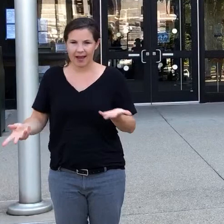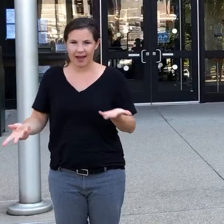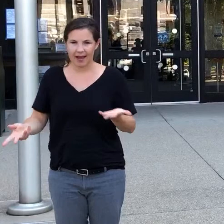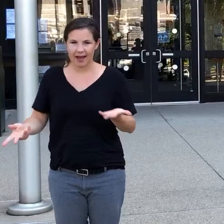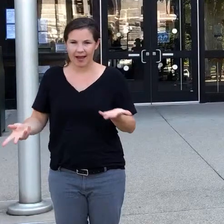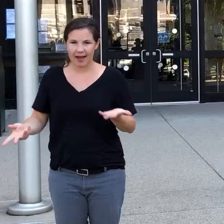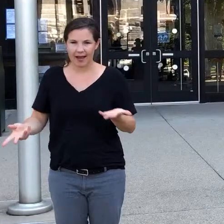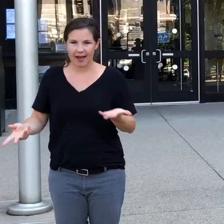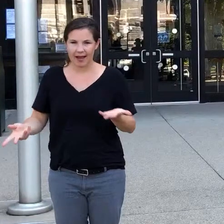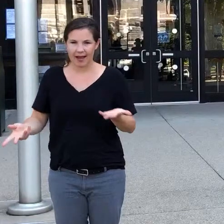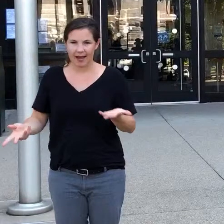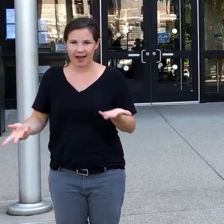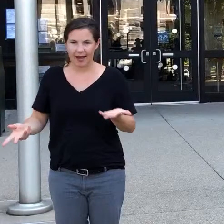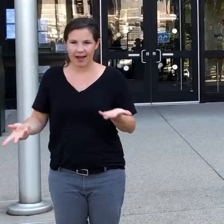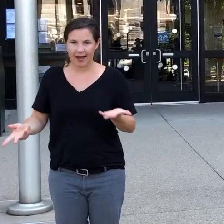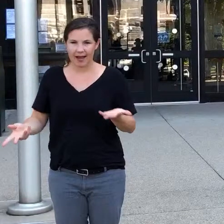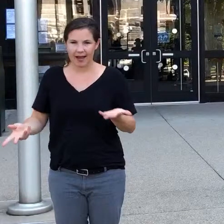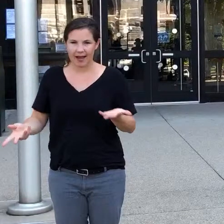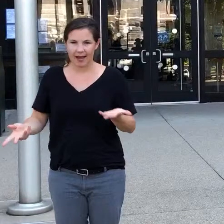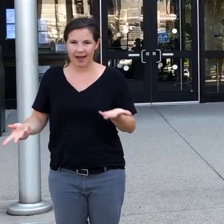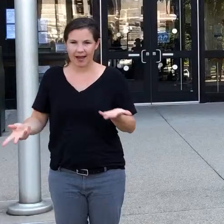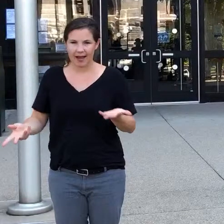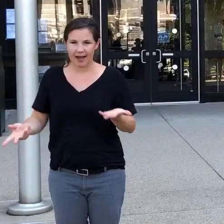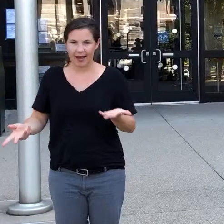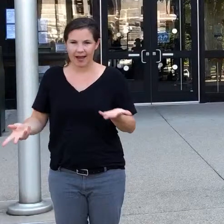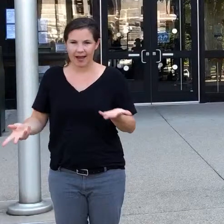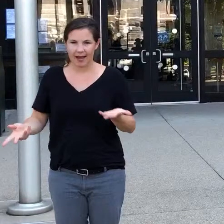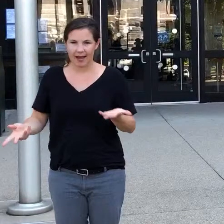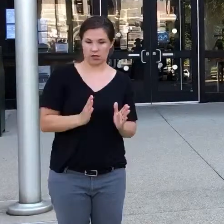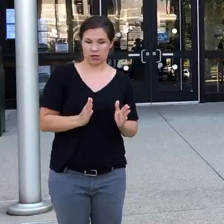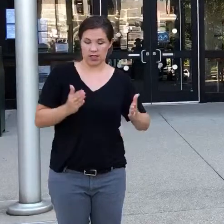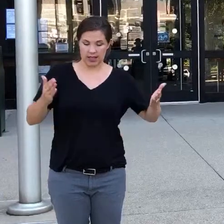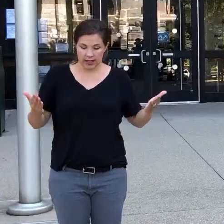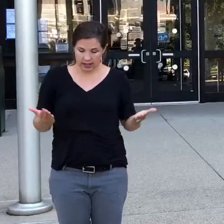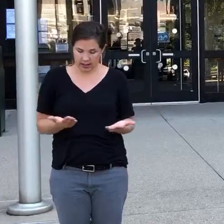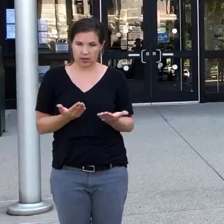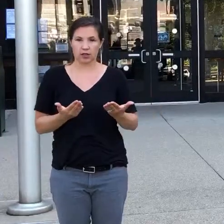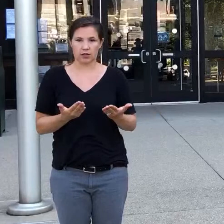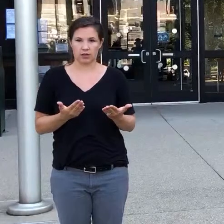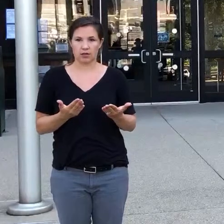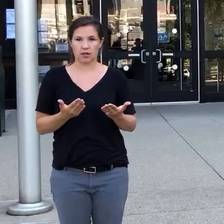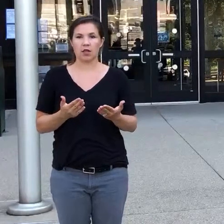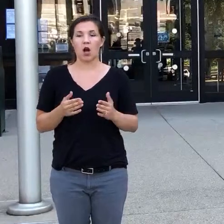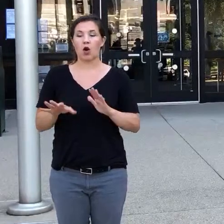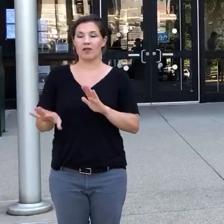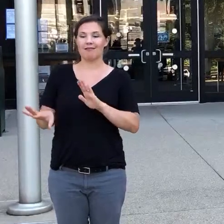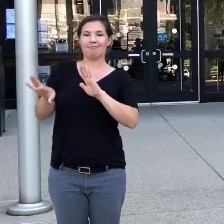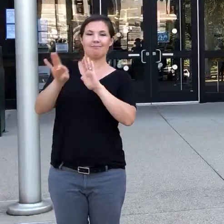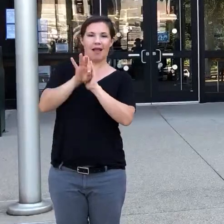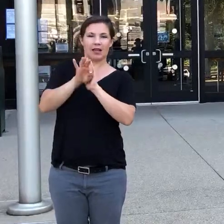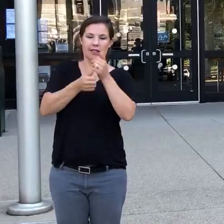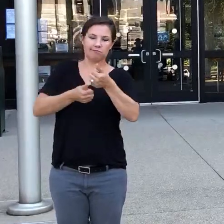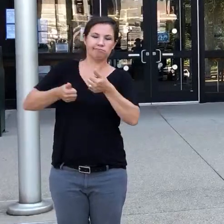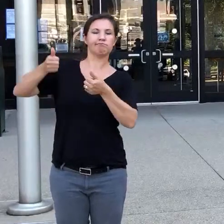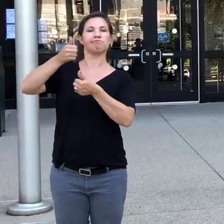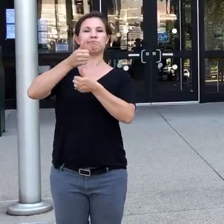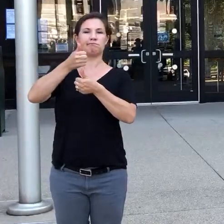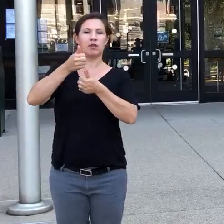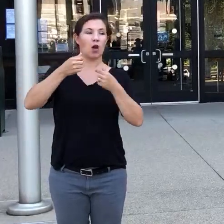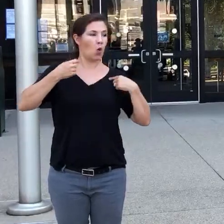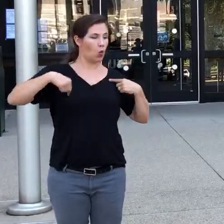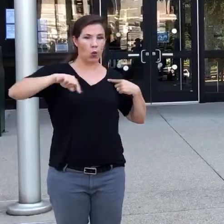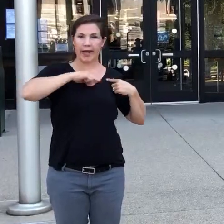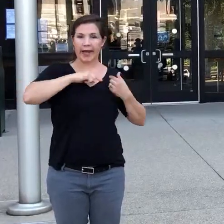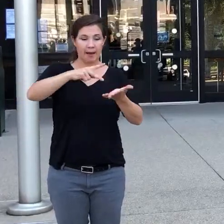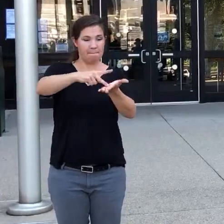salaried employees, I should say, in Erie County are the elected officials. We get paid the